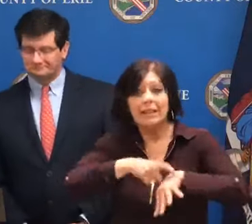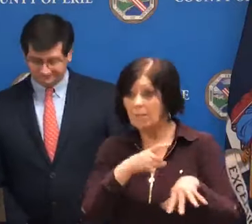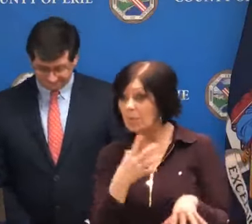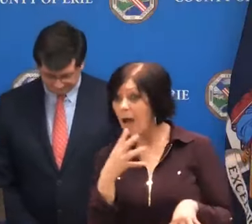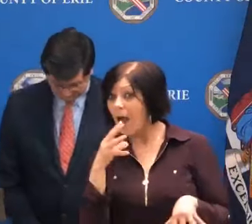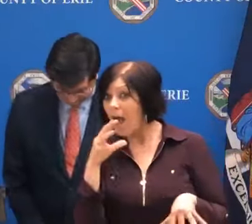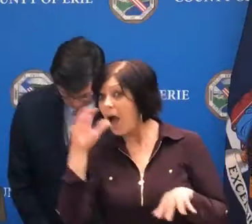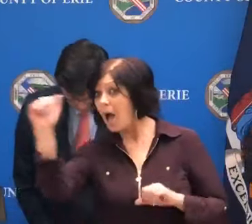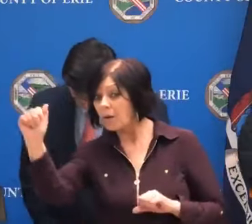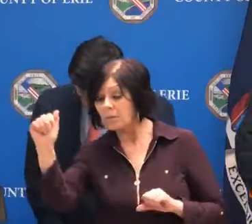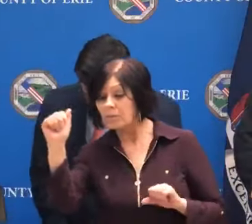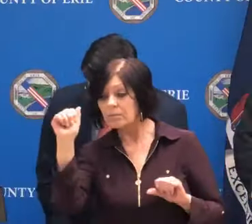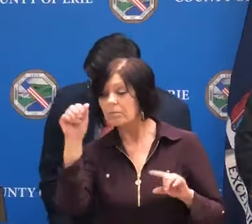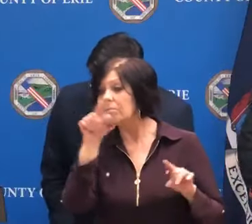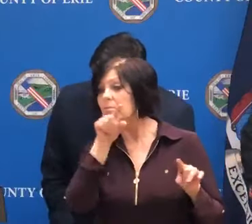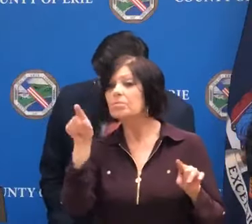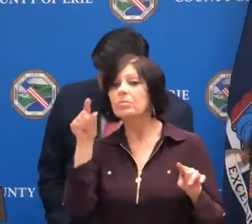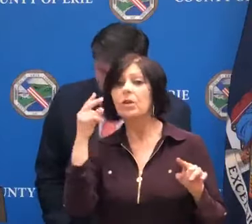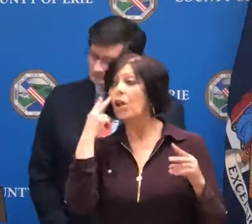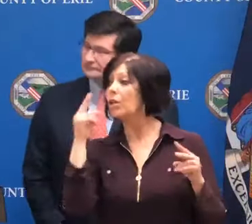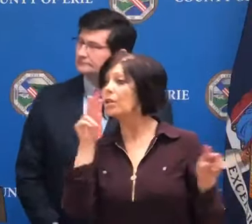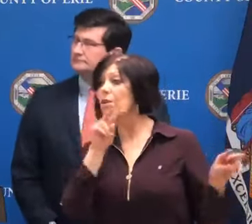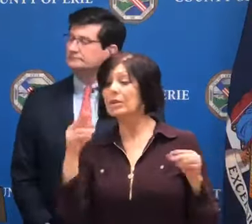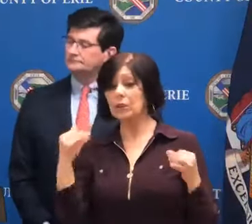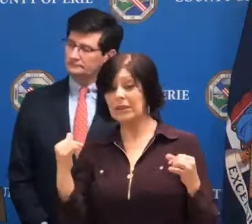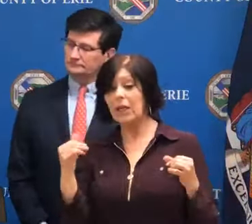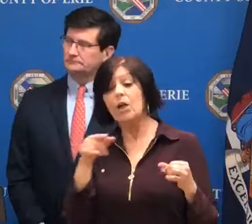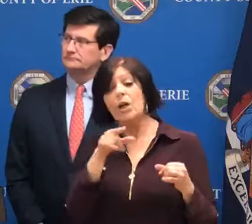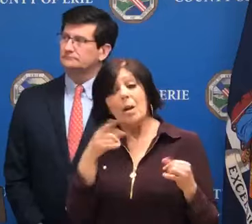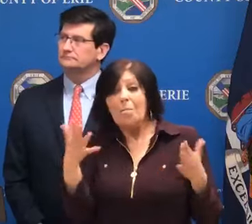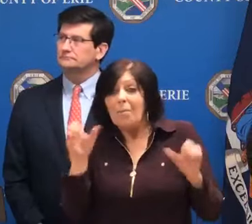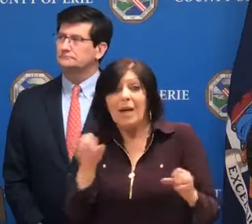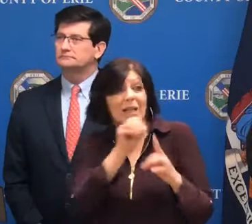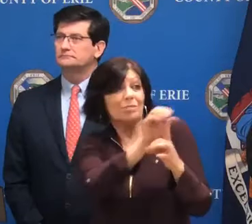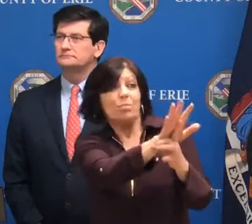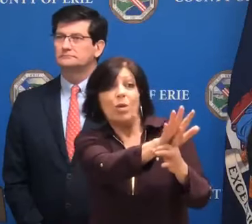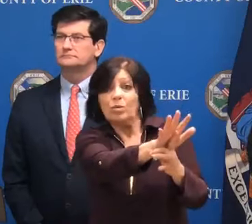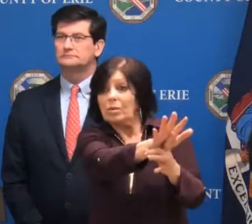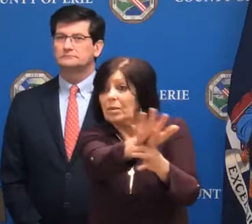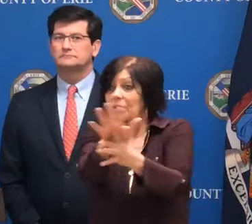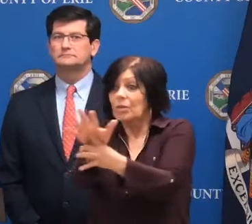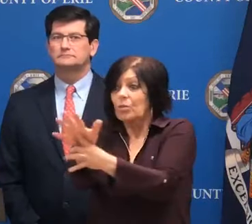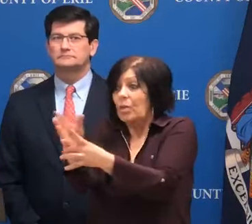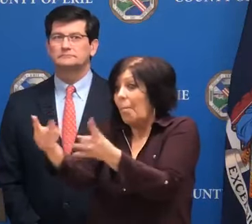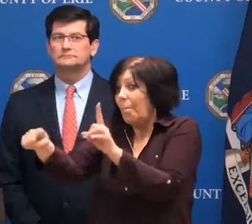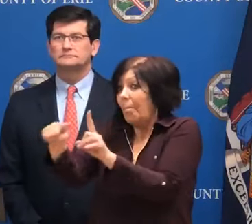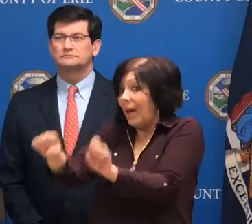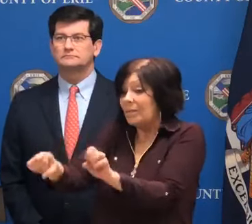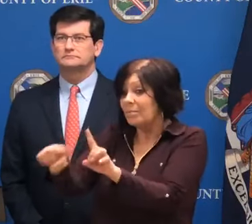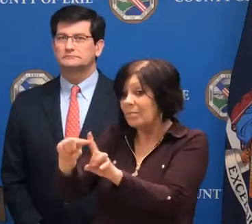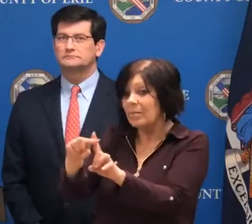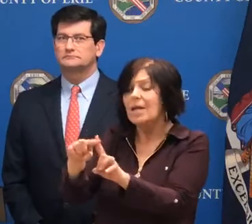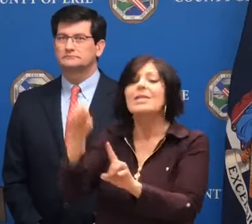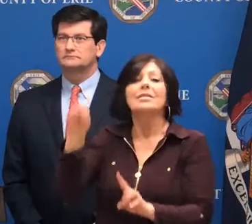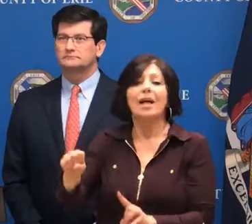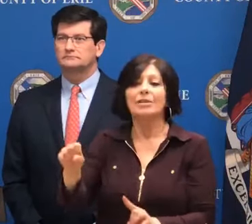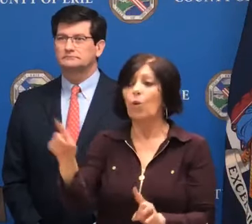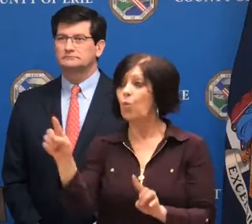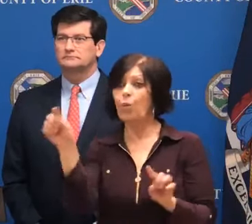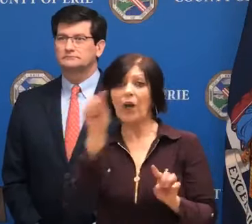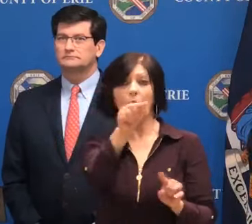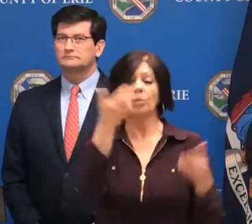out, looking at the new places today, you could have been exposed to a COVID-19 case, even though they haven't been identified